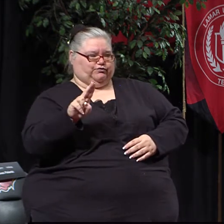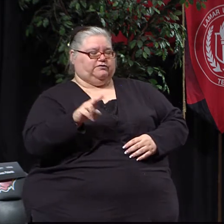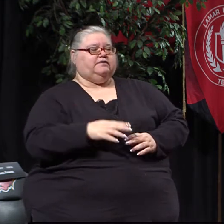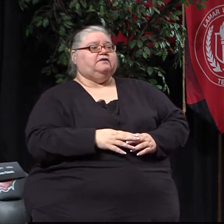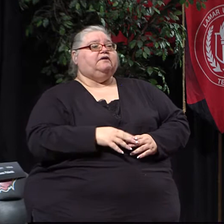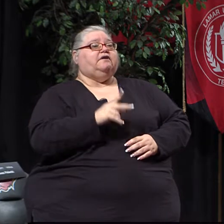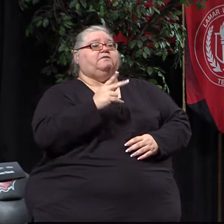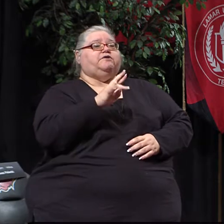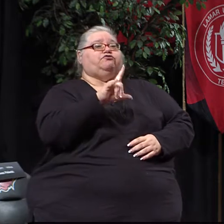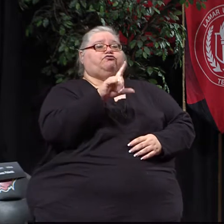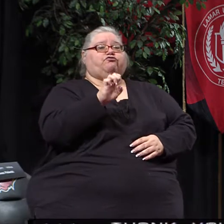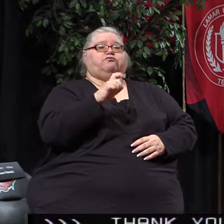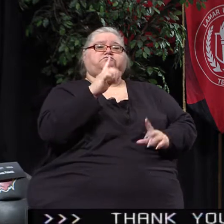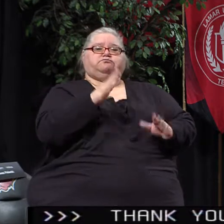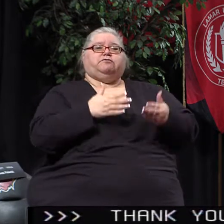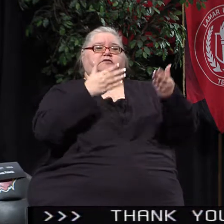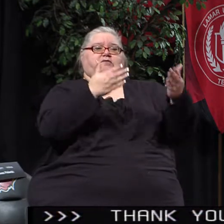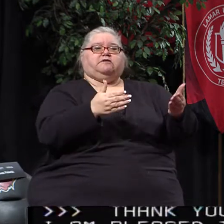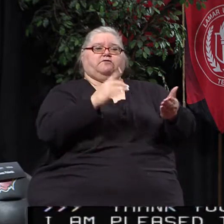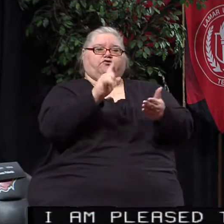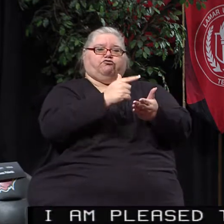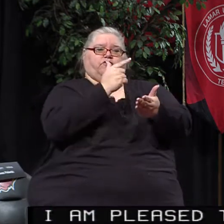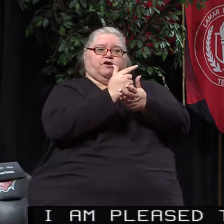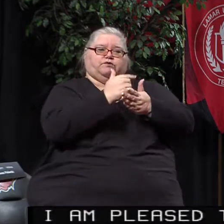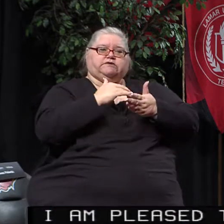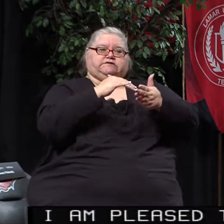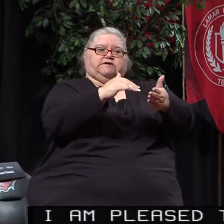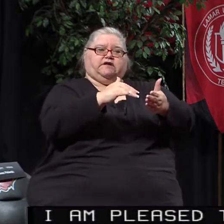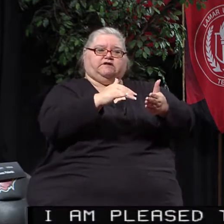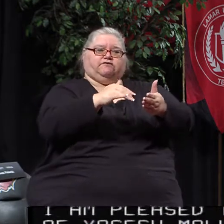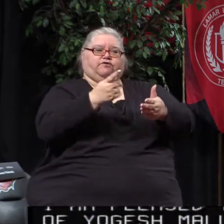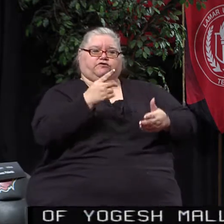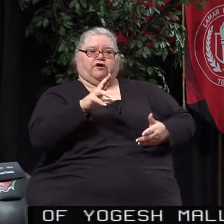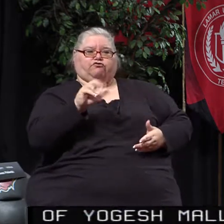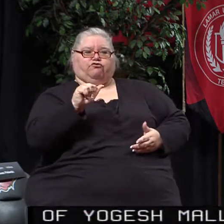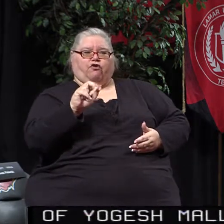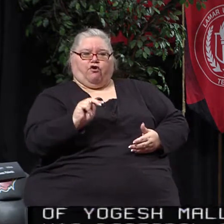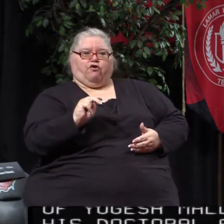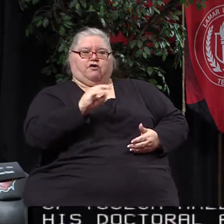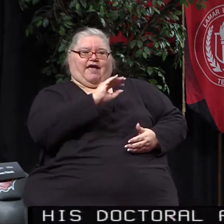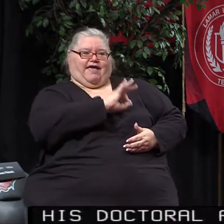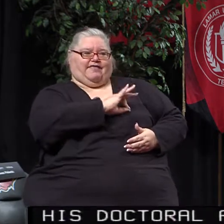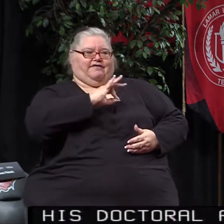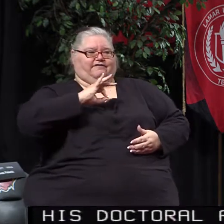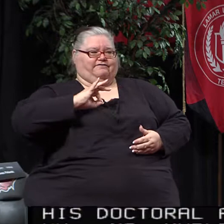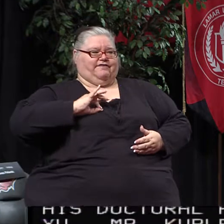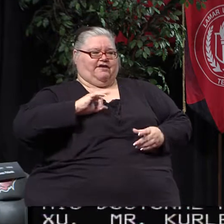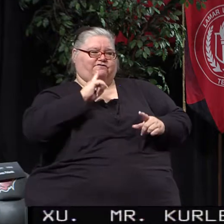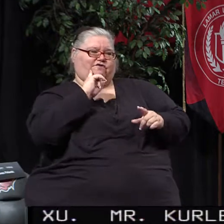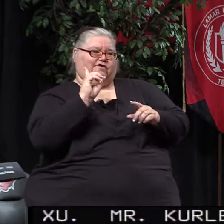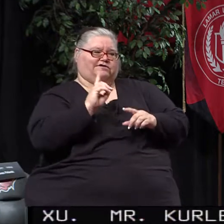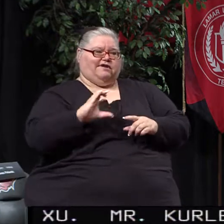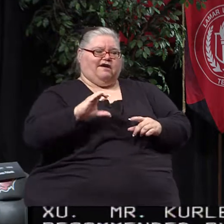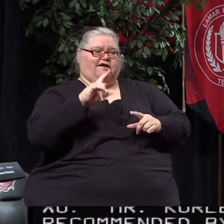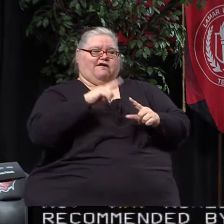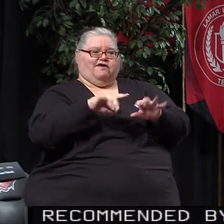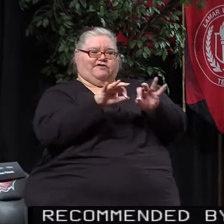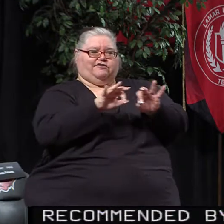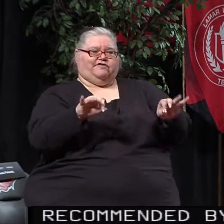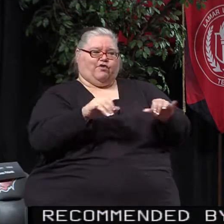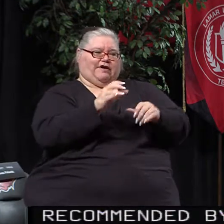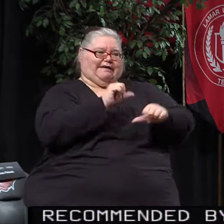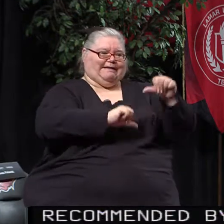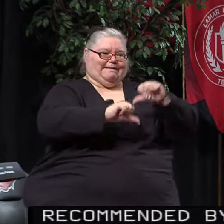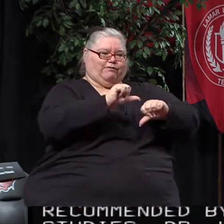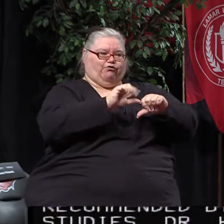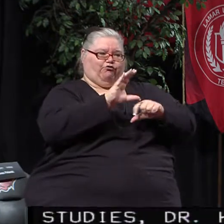Mr. Curley has been recommended by the Dean of Graduate Studies, Dr. Harn, and by the graduate faculty for the Doctor of Engineering degree in Chemical